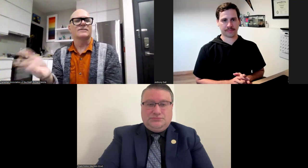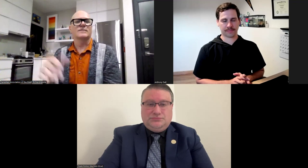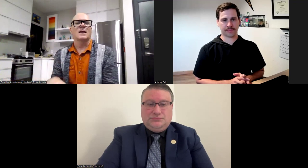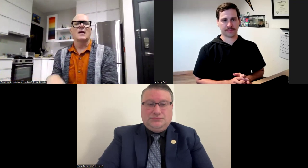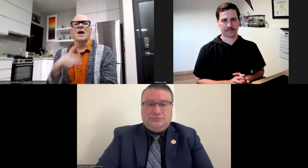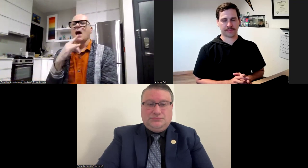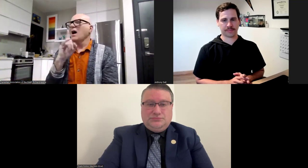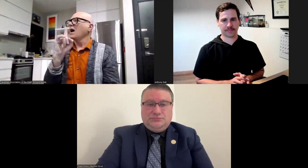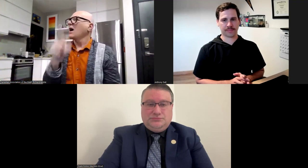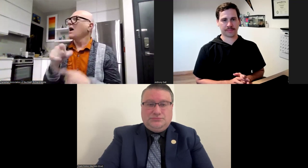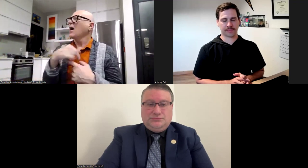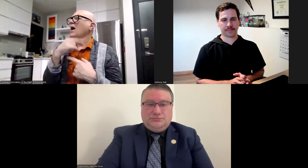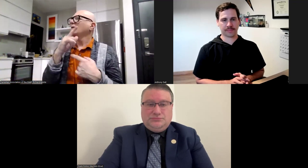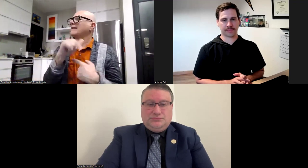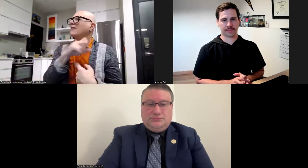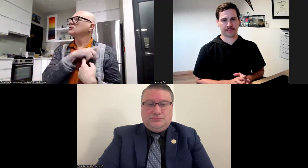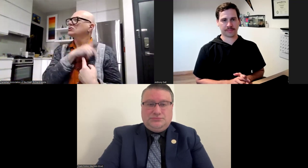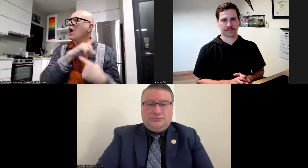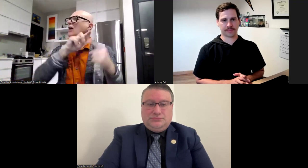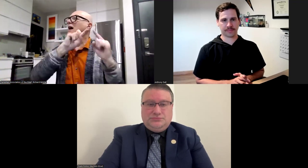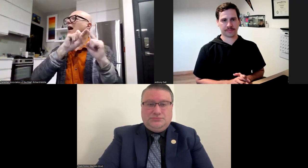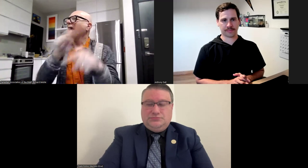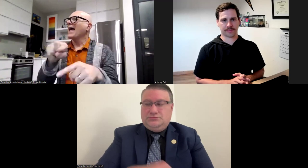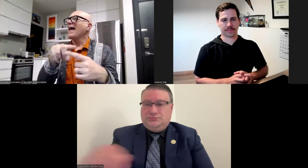point. And so